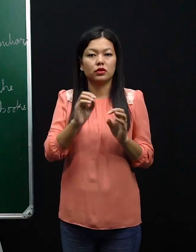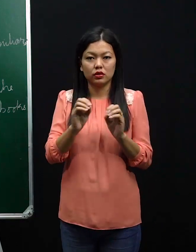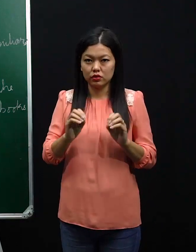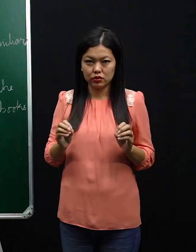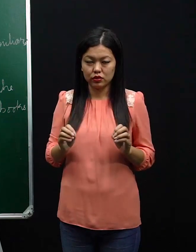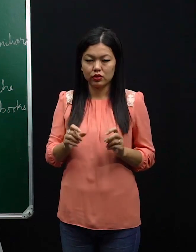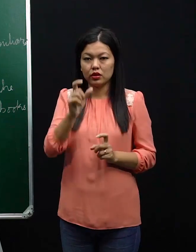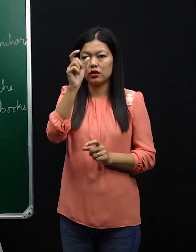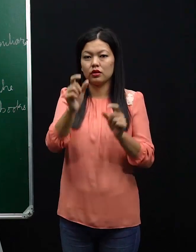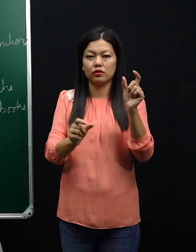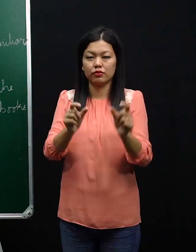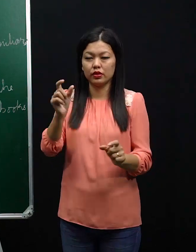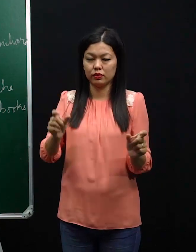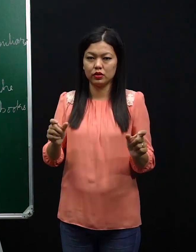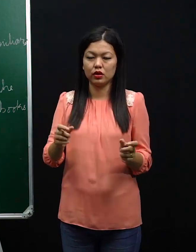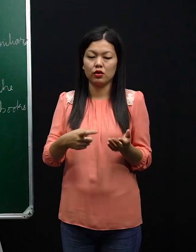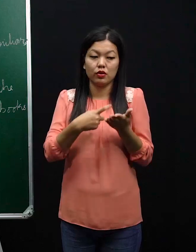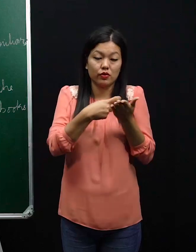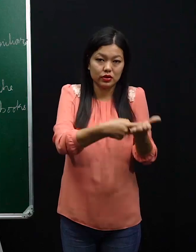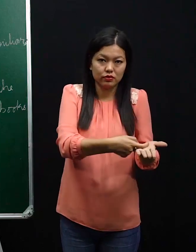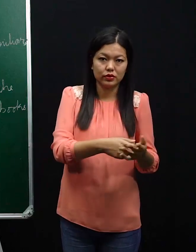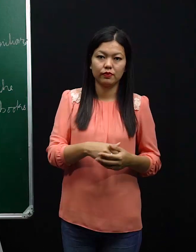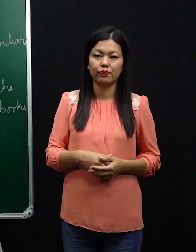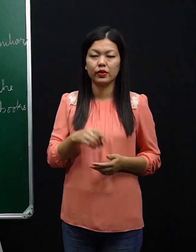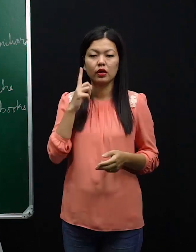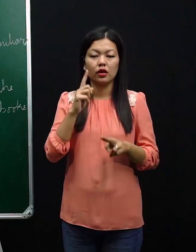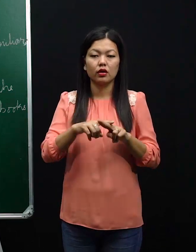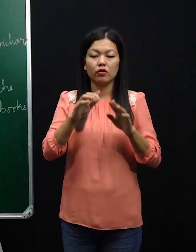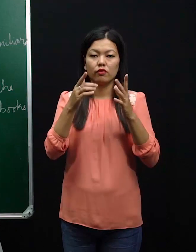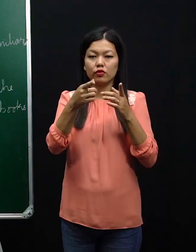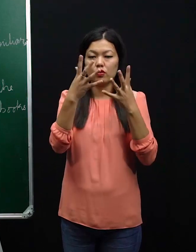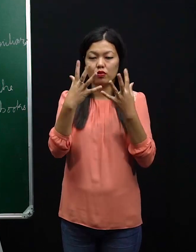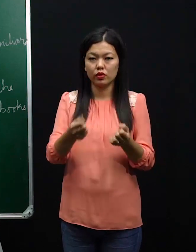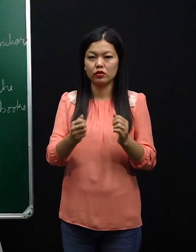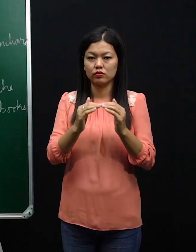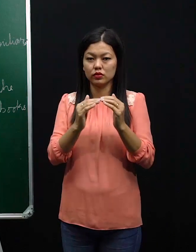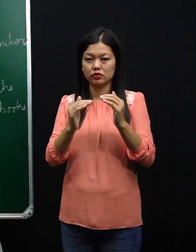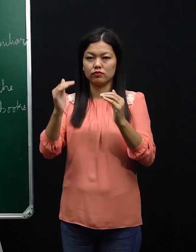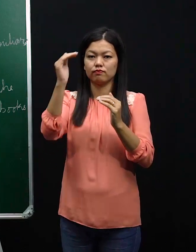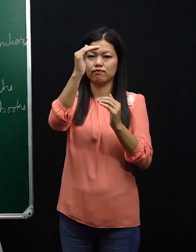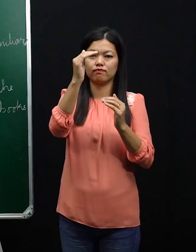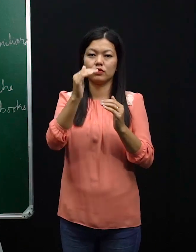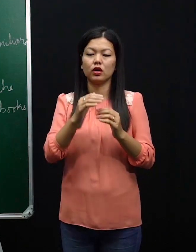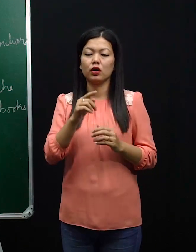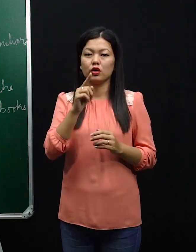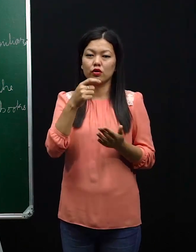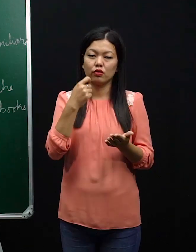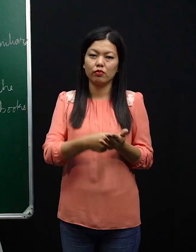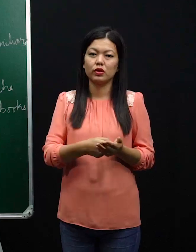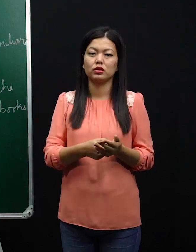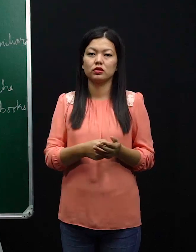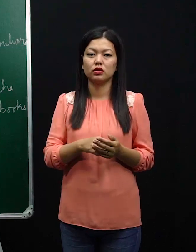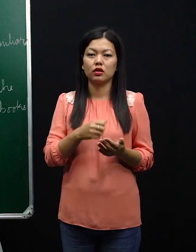to have to become great. If you want to become great, you have to realize that it is the first thing for you to